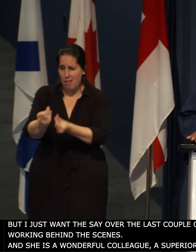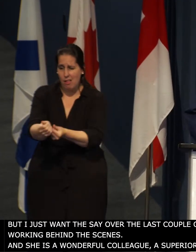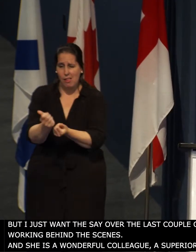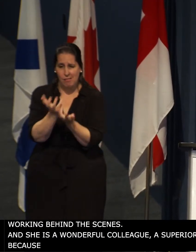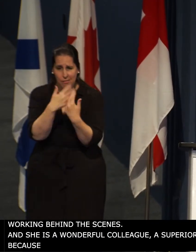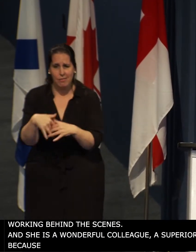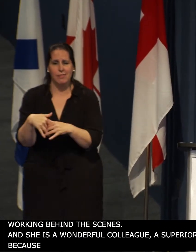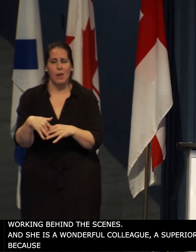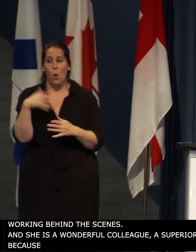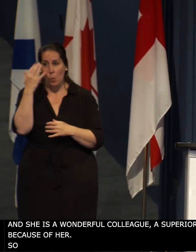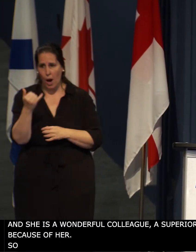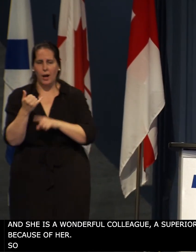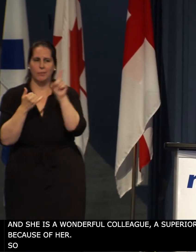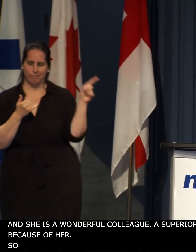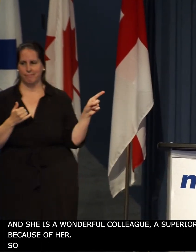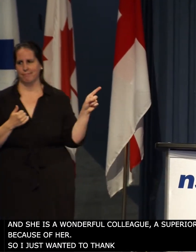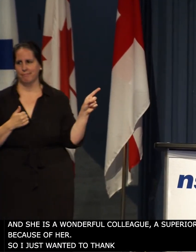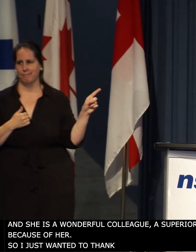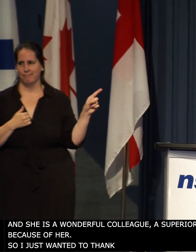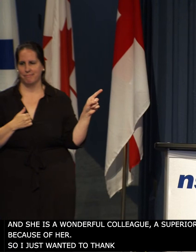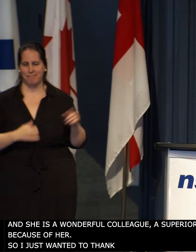Lisa.